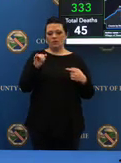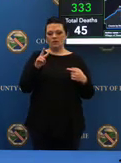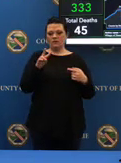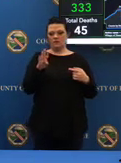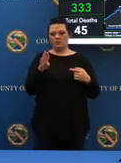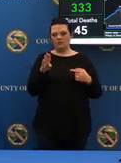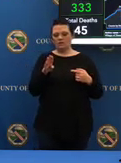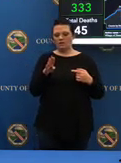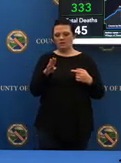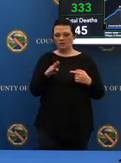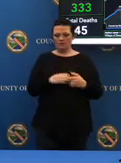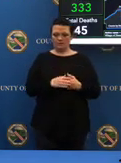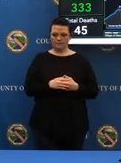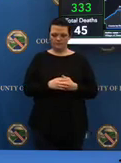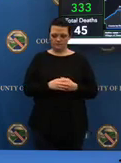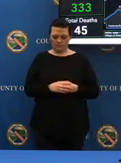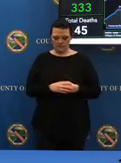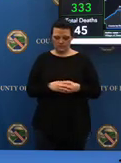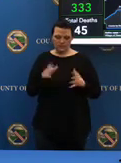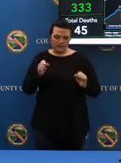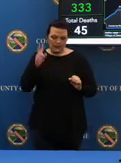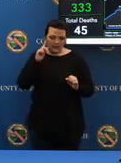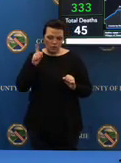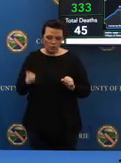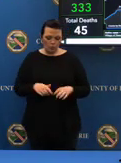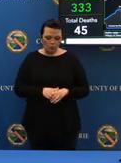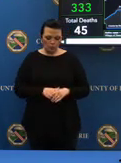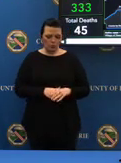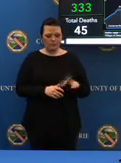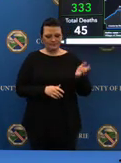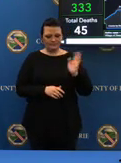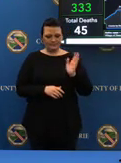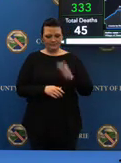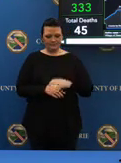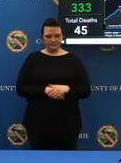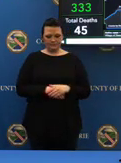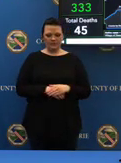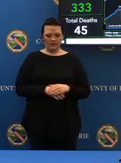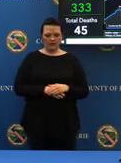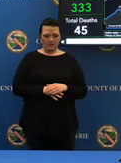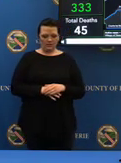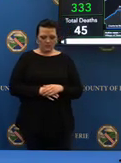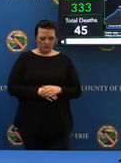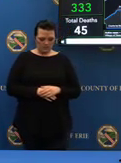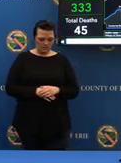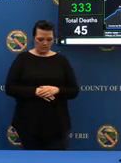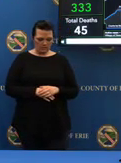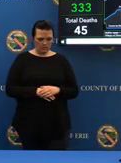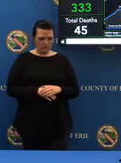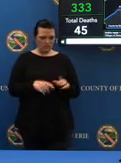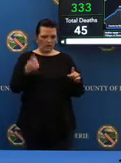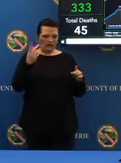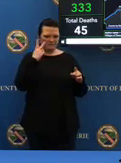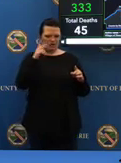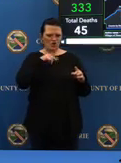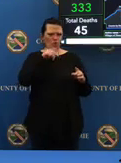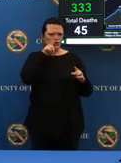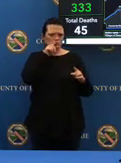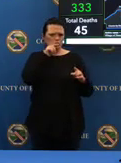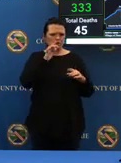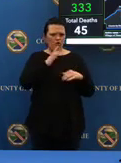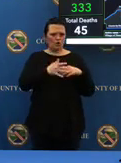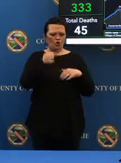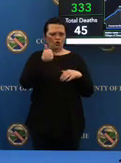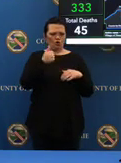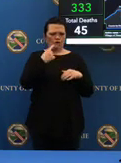TV, and let me increase this again so people can hear you, Kelsey. Hi, Mark. Hi. Yes. So I saw your tweet earlier that